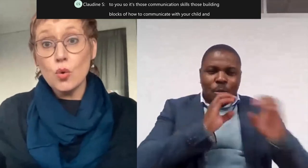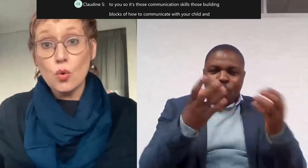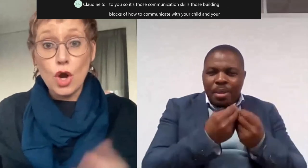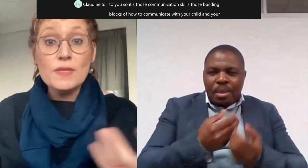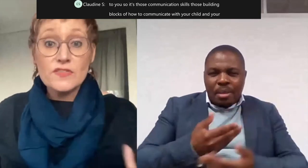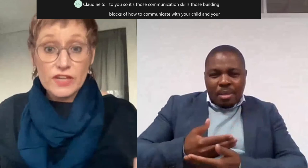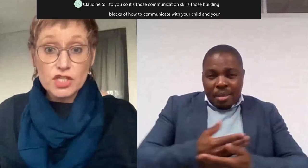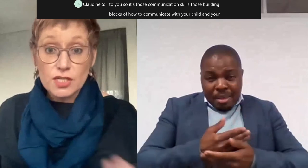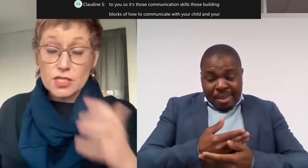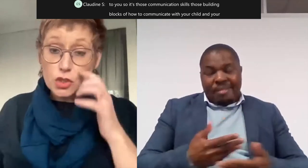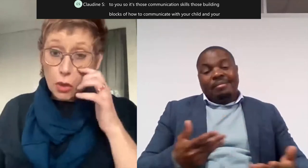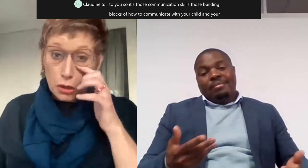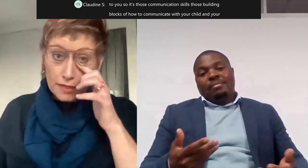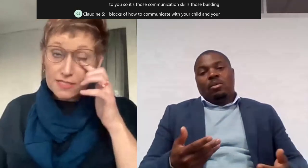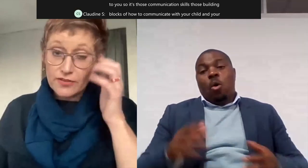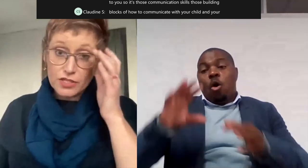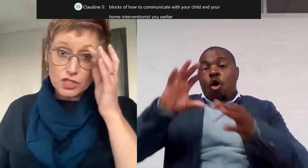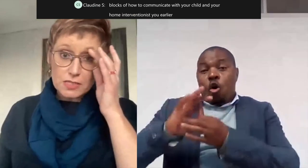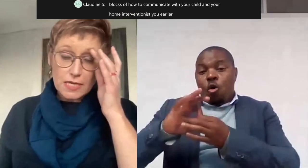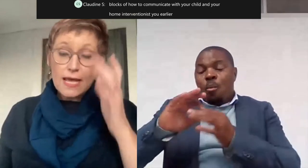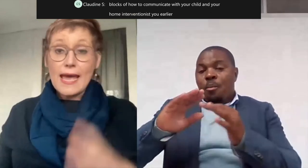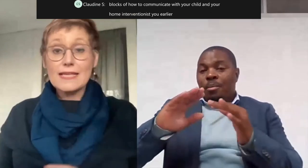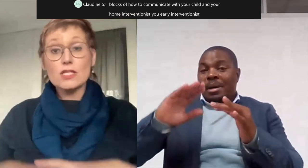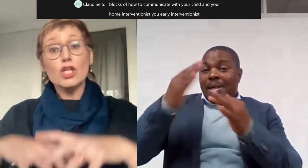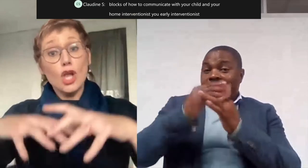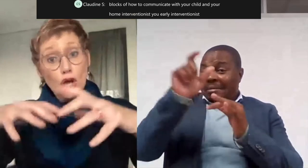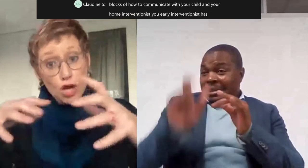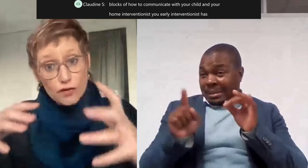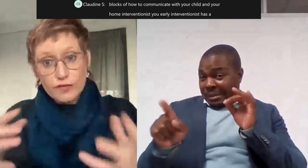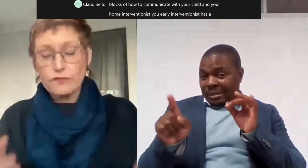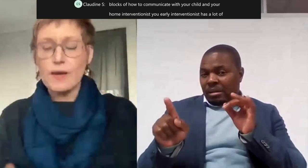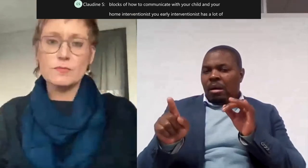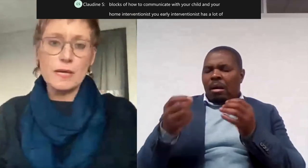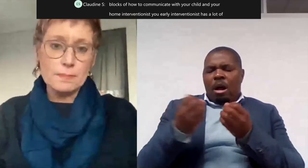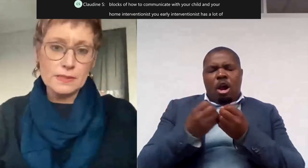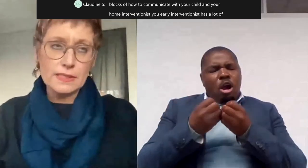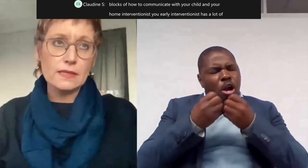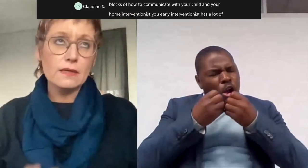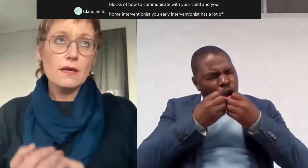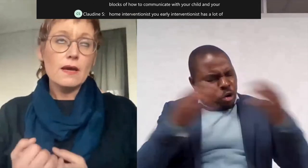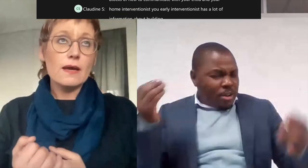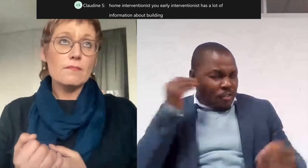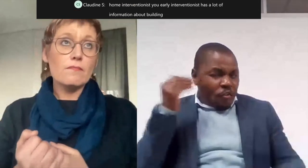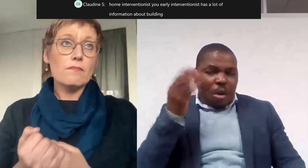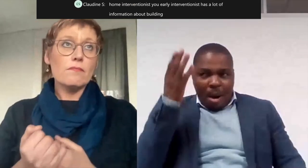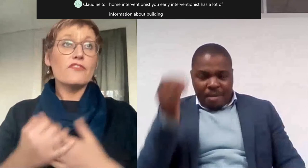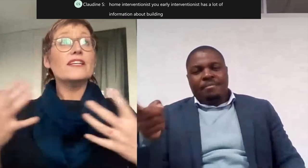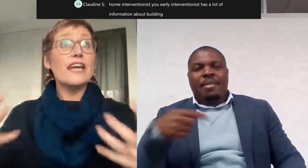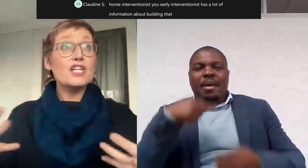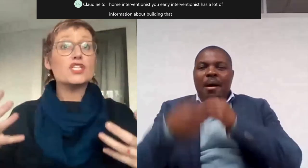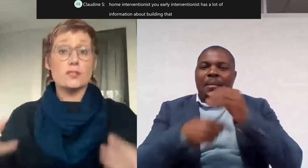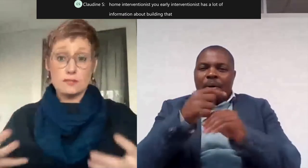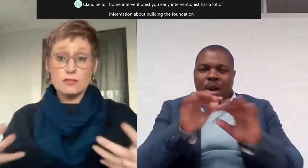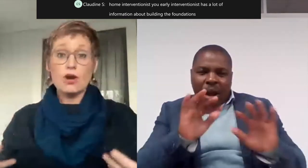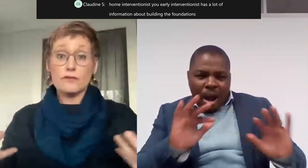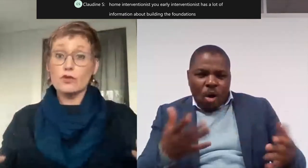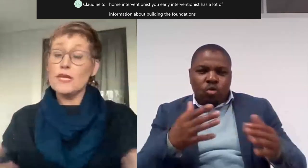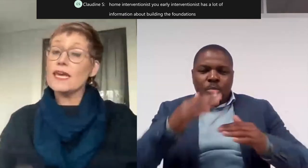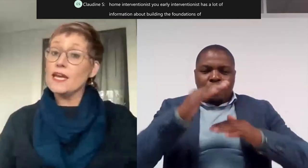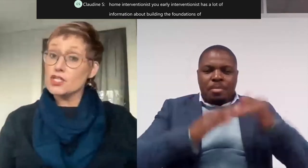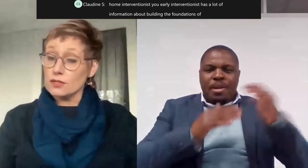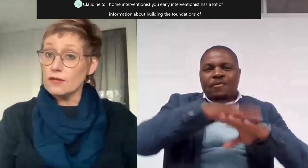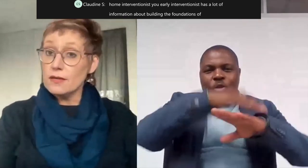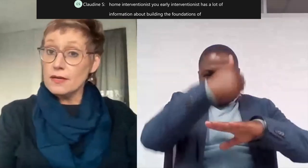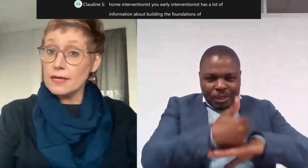And your home interventionist, your early interventionist, has a lot of information about building the foundations